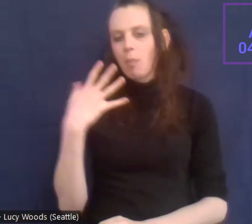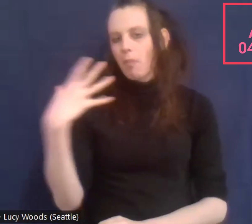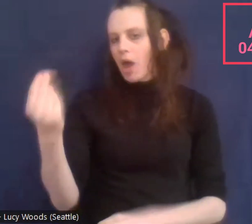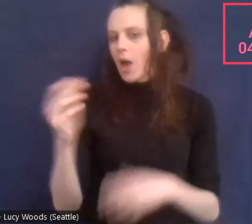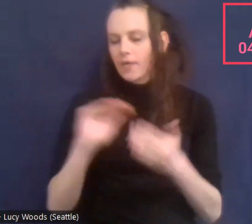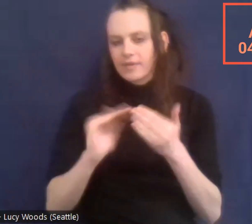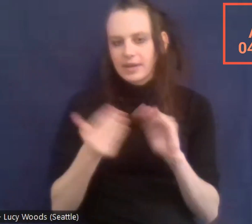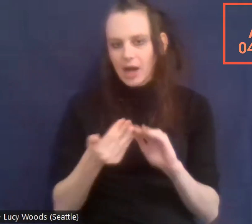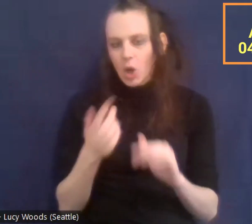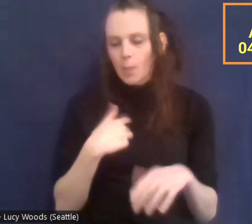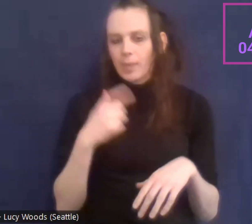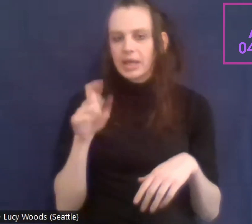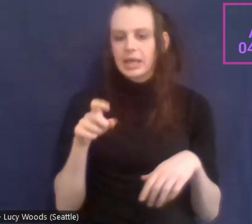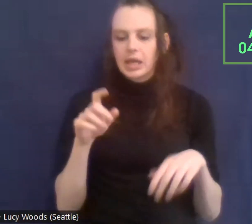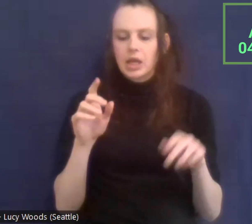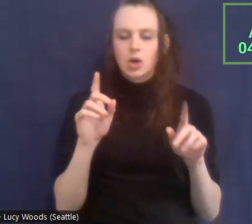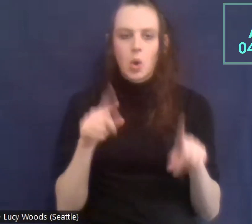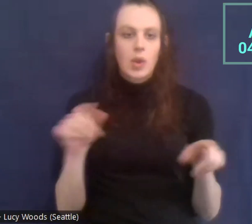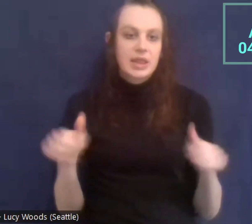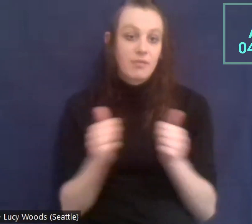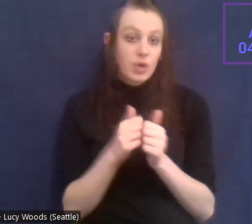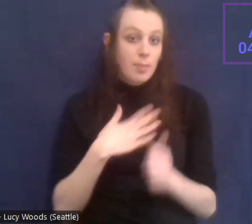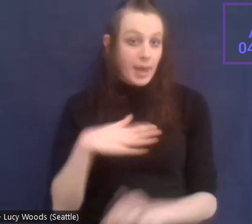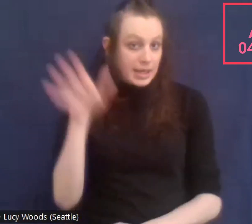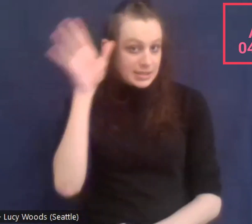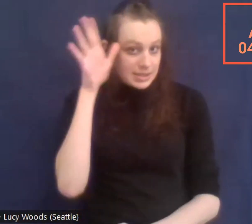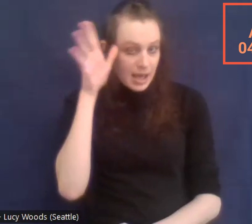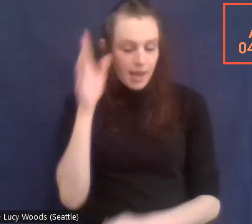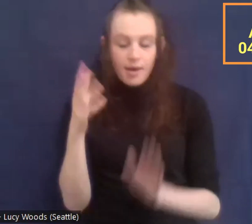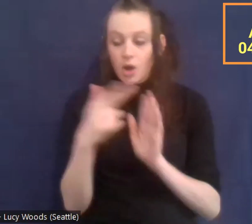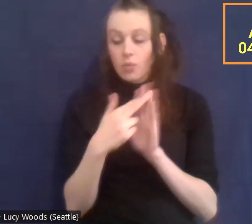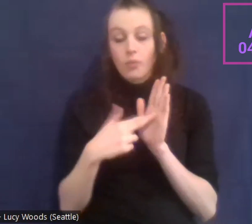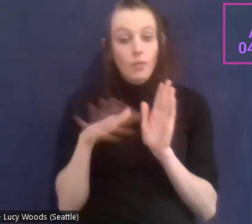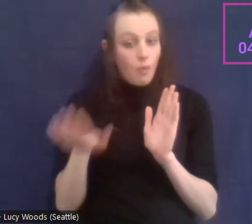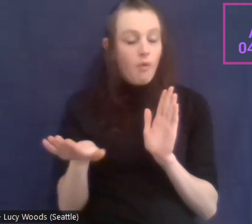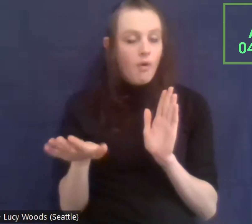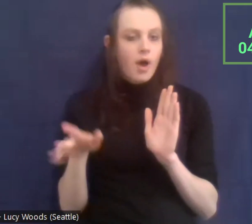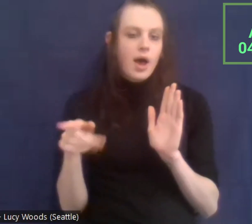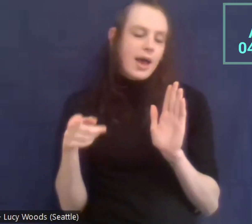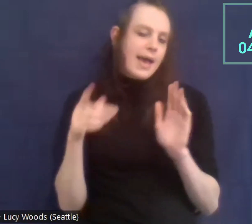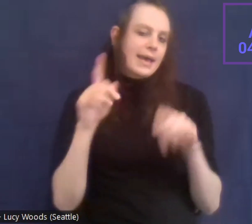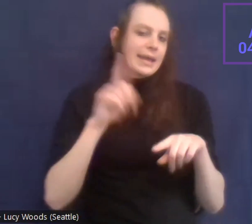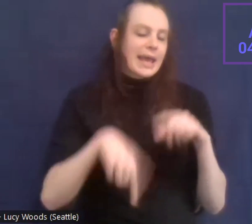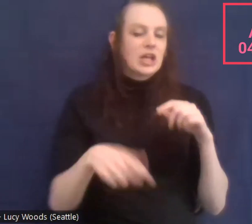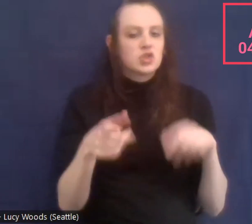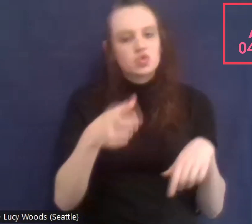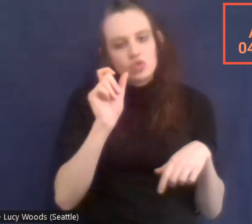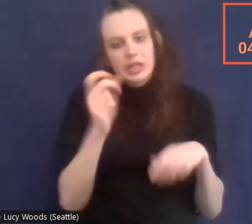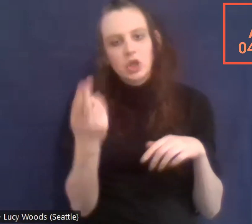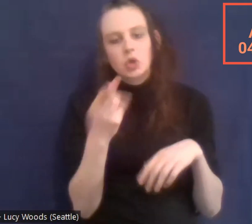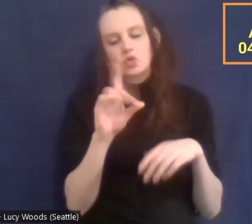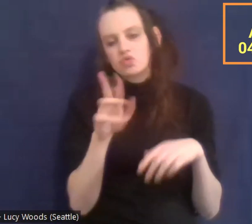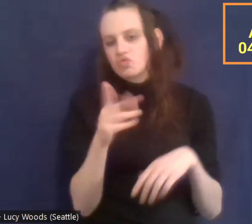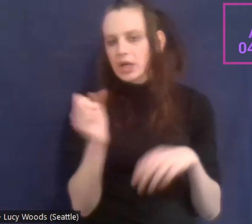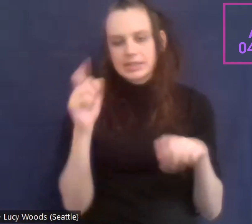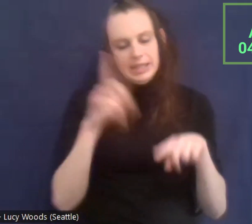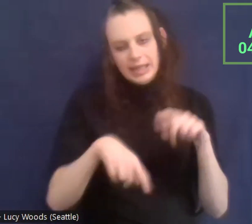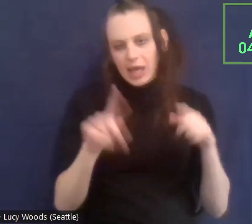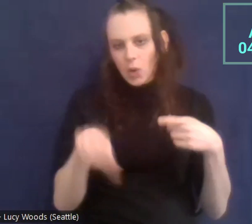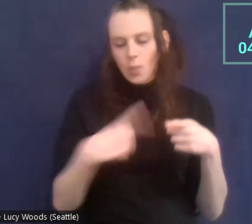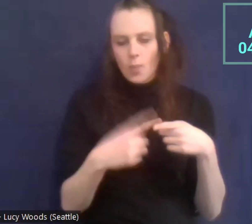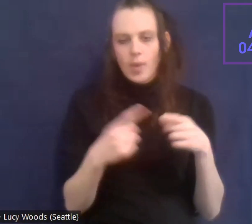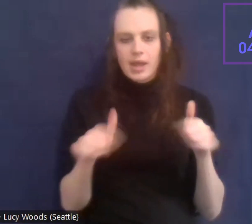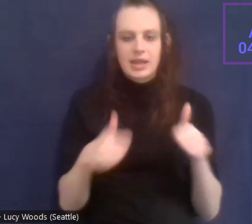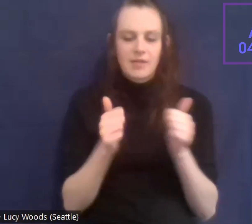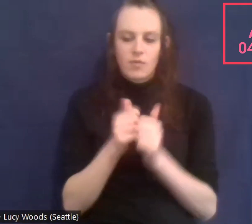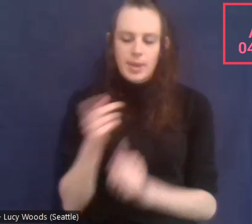with my dad. My dad's got a rule: you can't drink or use when you live at his house. And so I know how to do that. I go to meetings